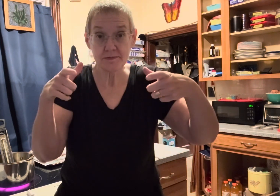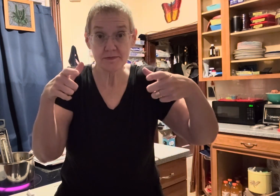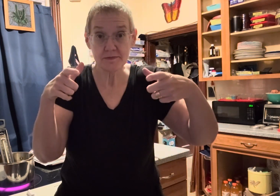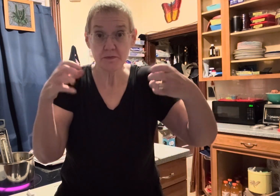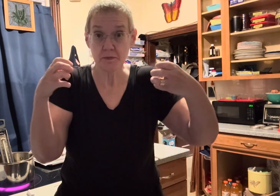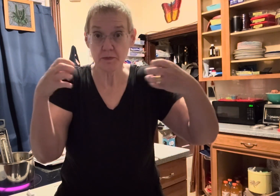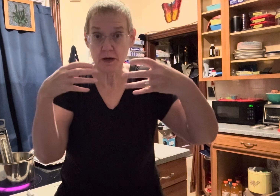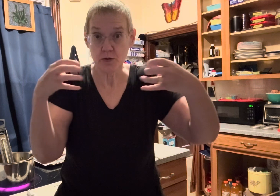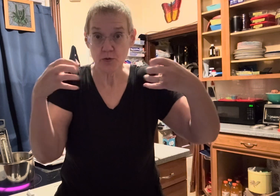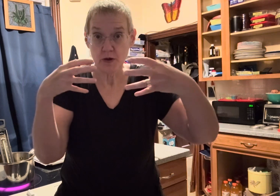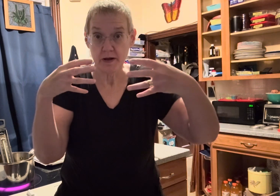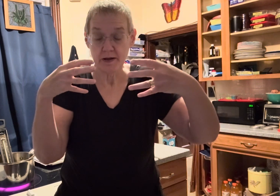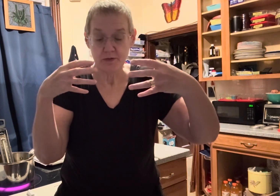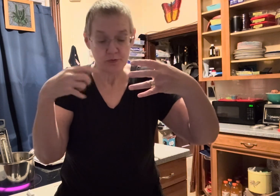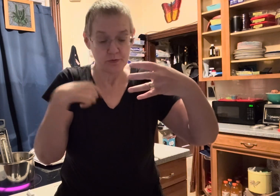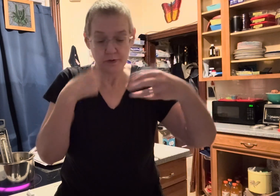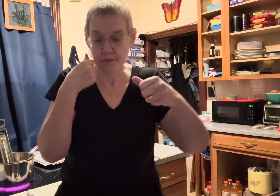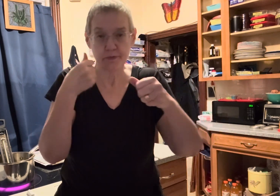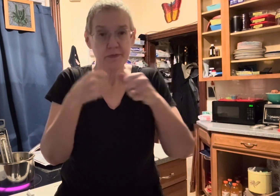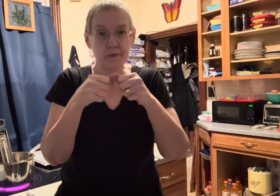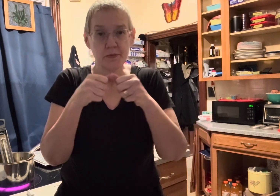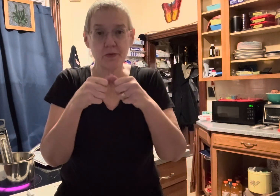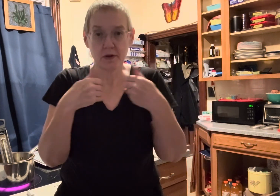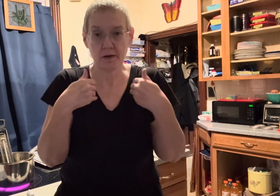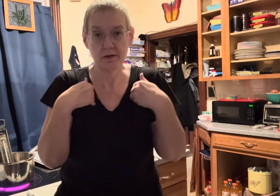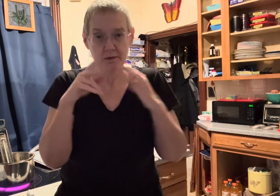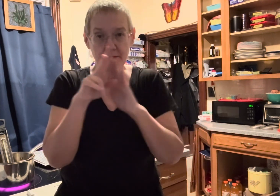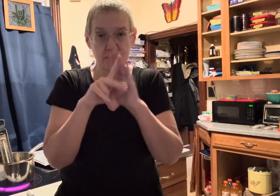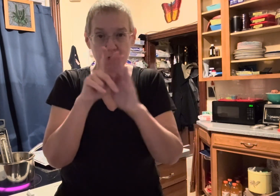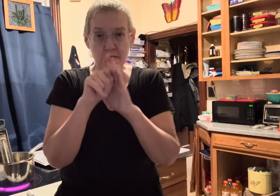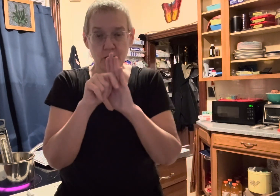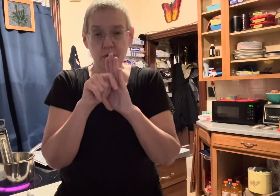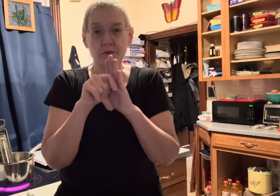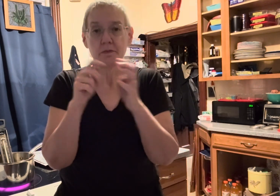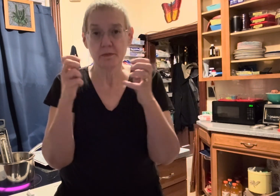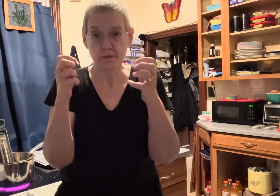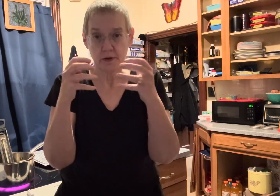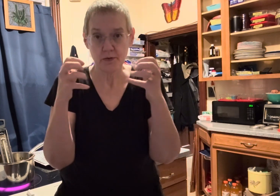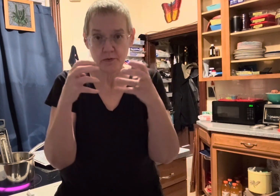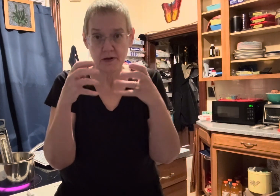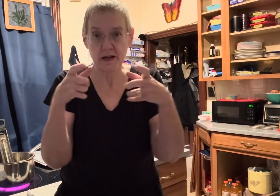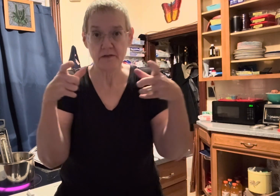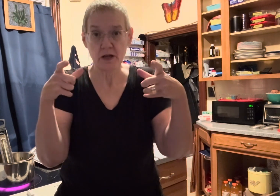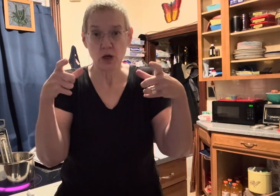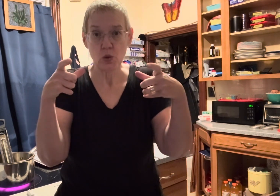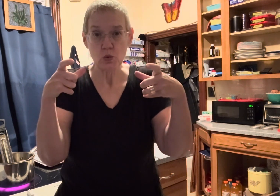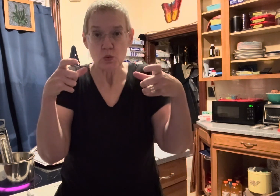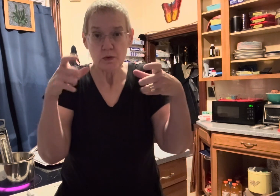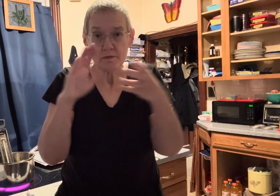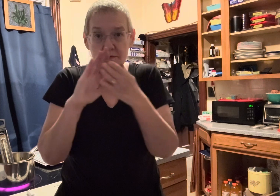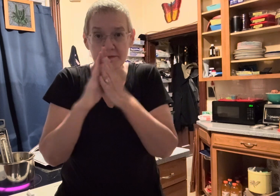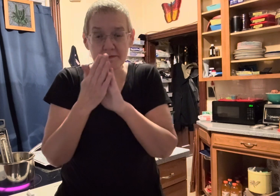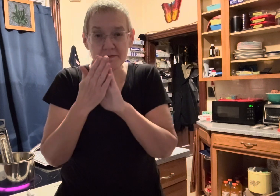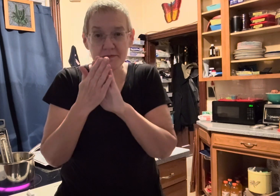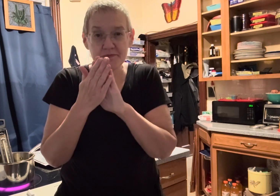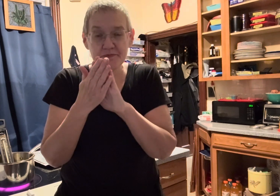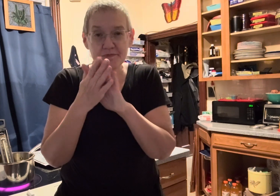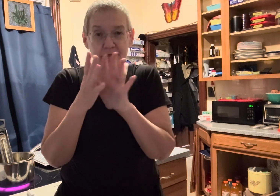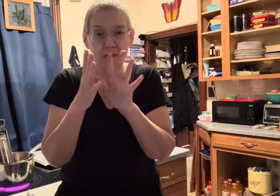and microwaving it on a paper plate. I have a video showing you how to do this. And you microwave it